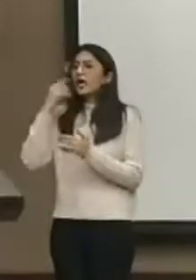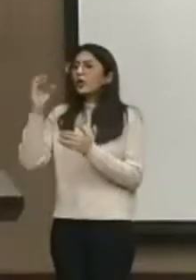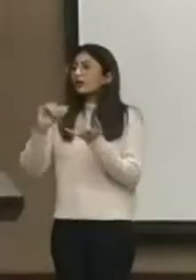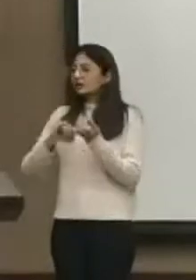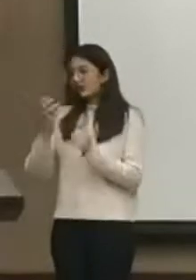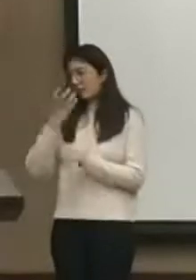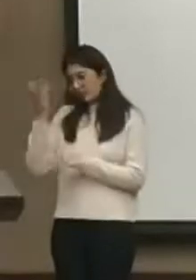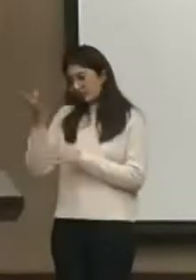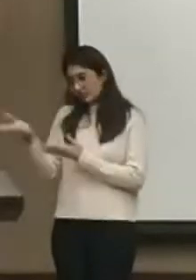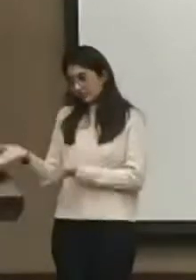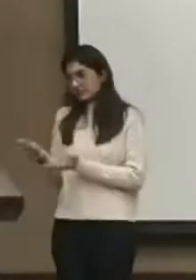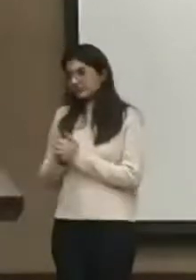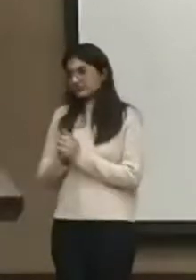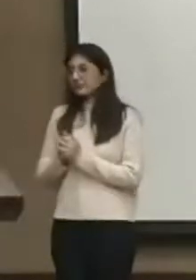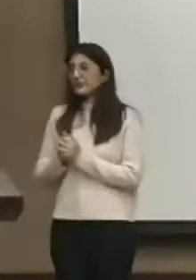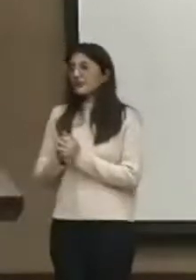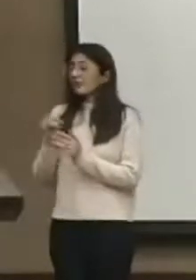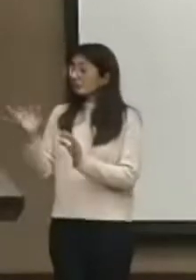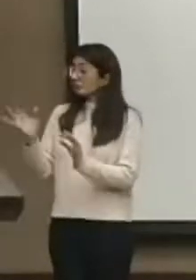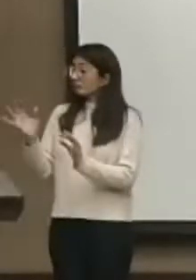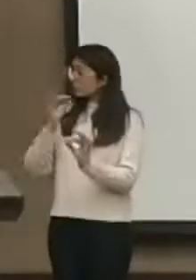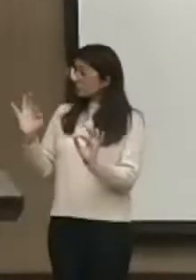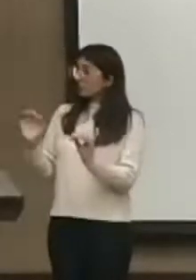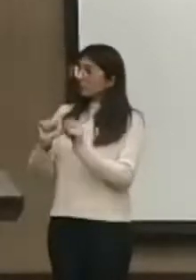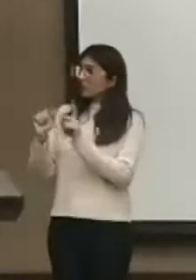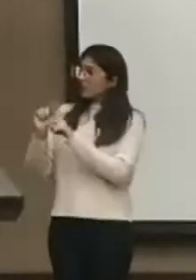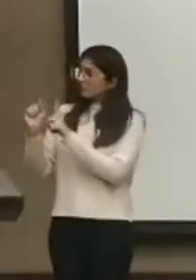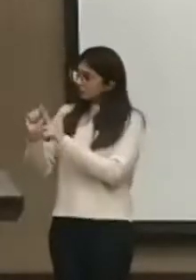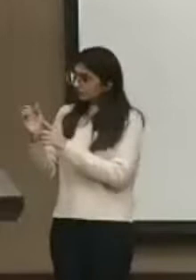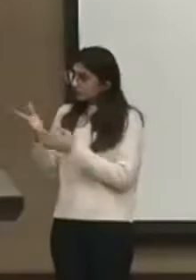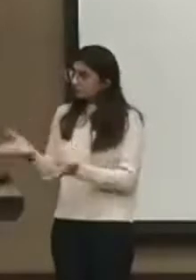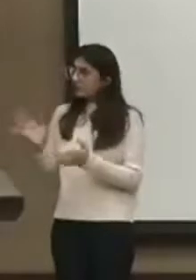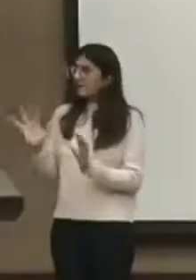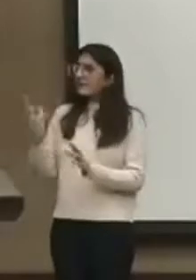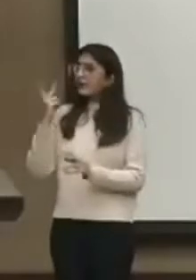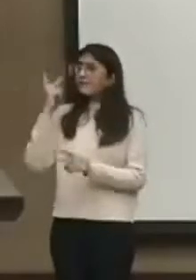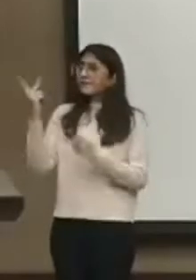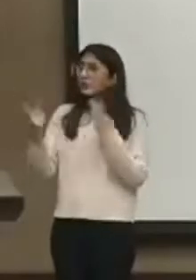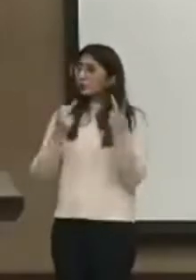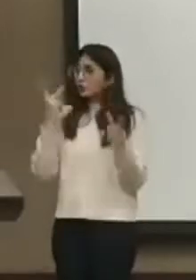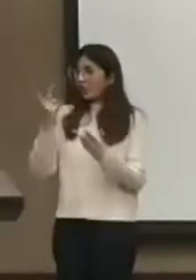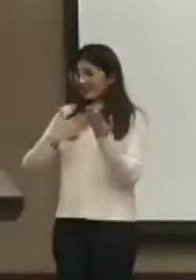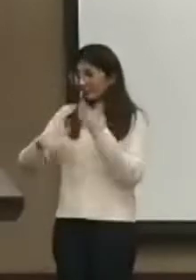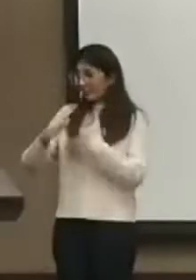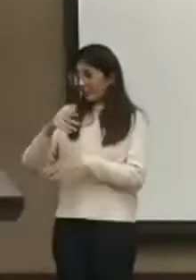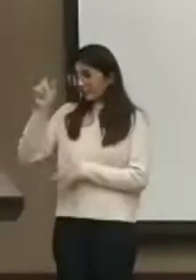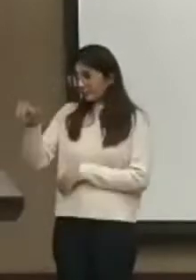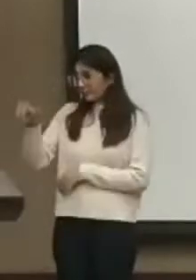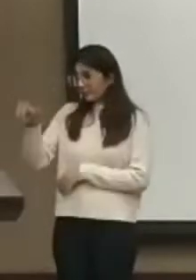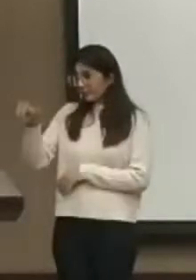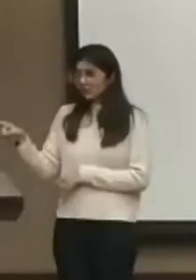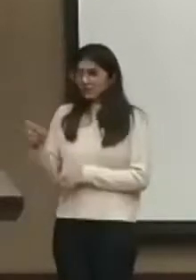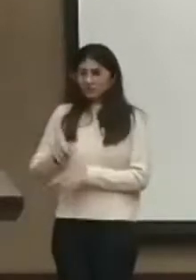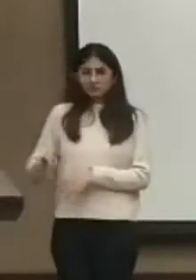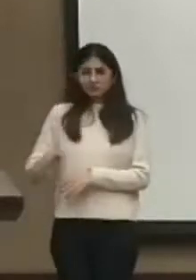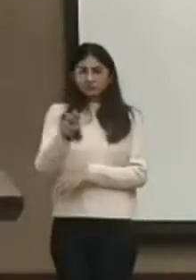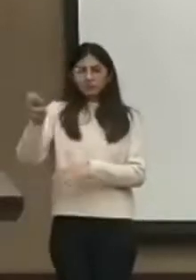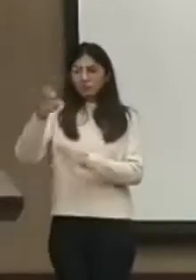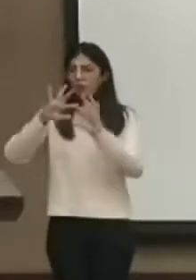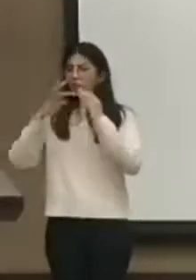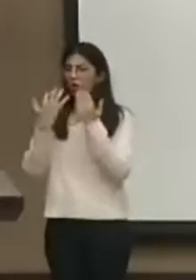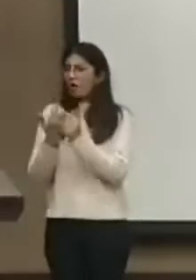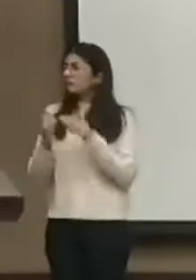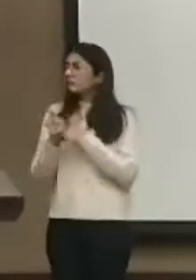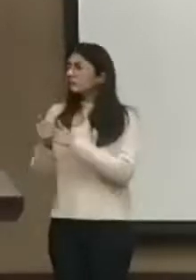iOS. And it's such a wonderful app that allows a person with visual disability to actually navigate a world around them.